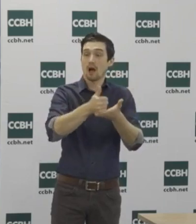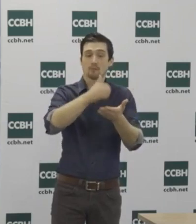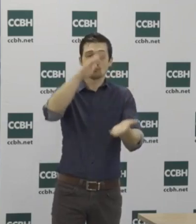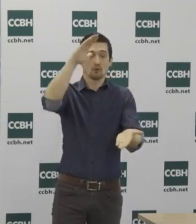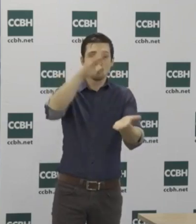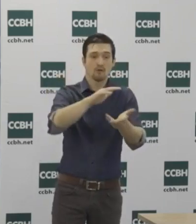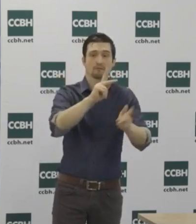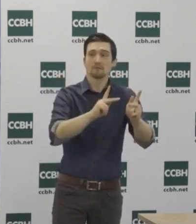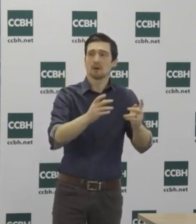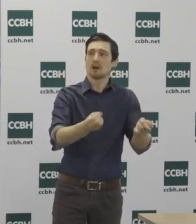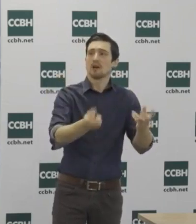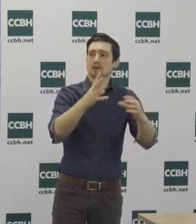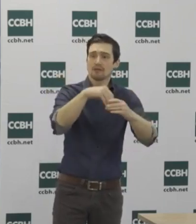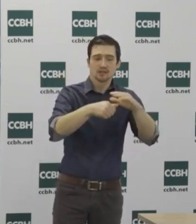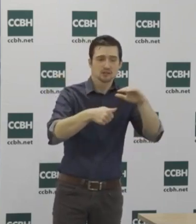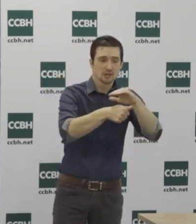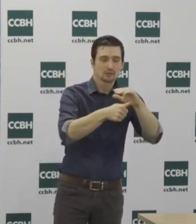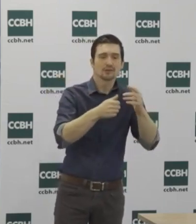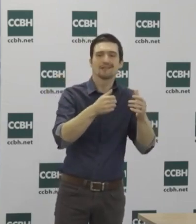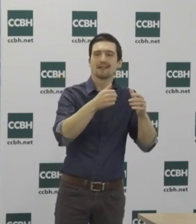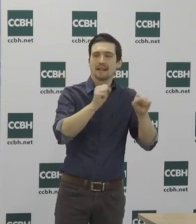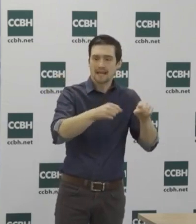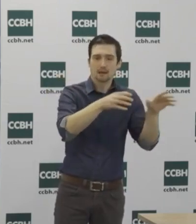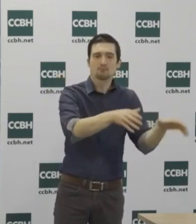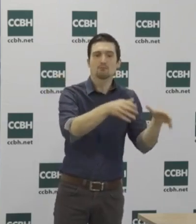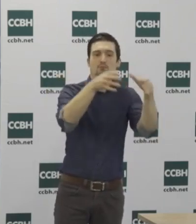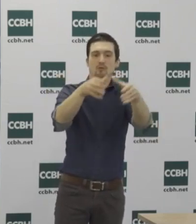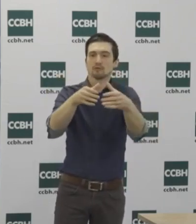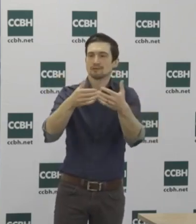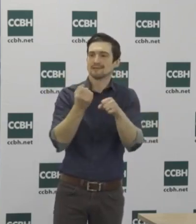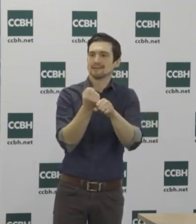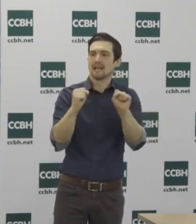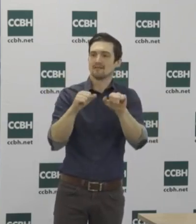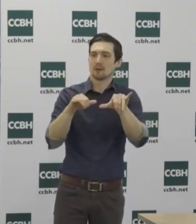moving people into safe, permanent housing.